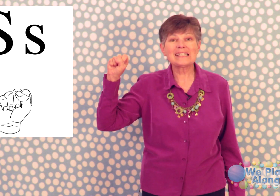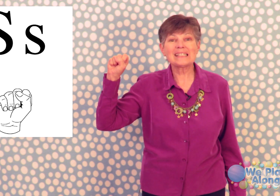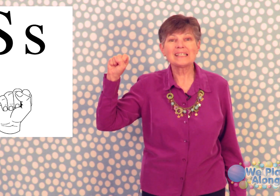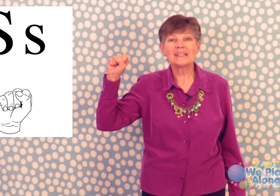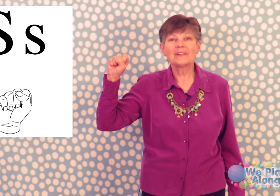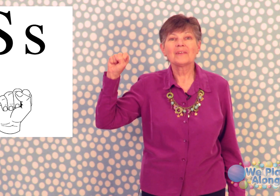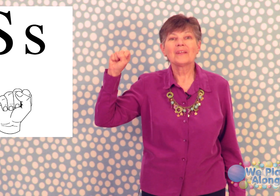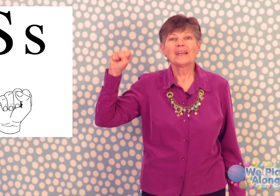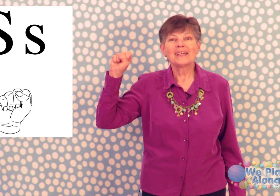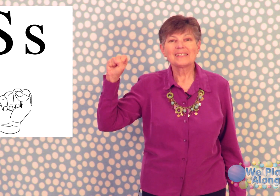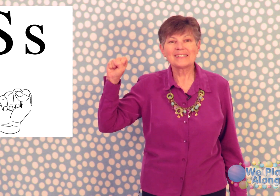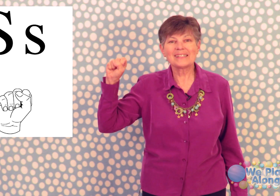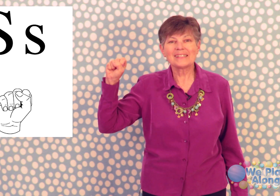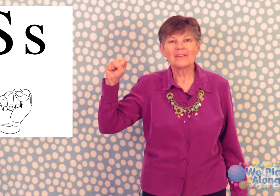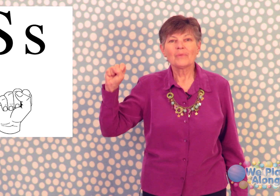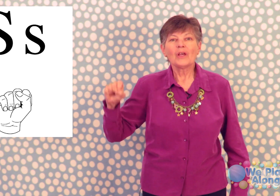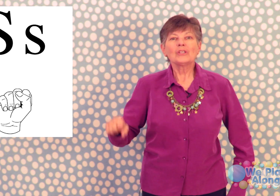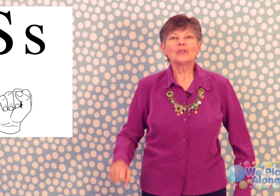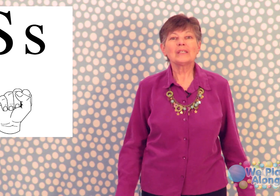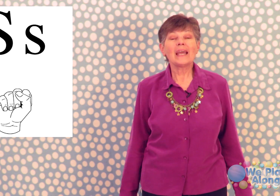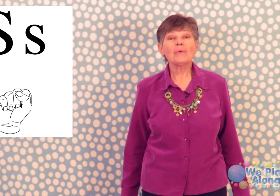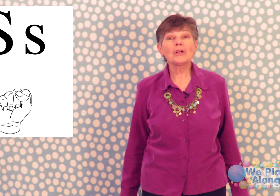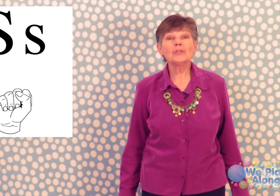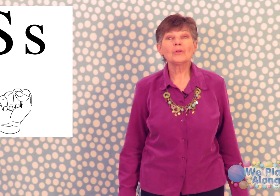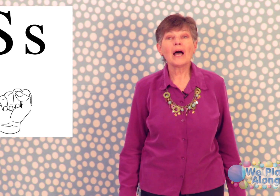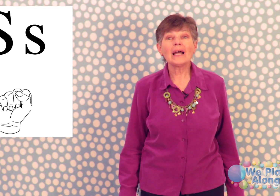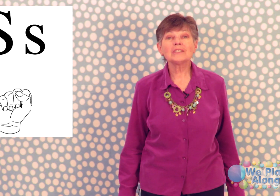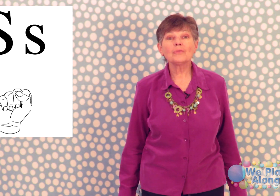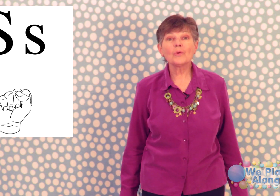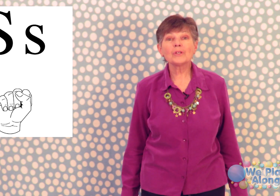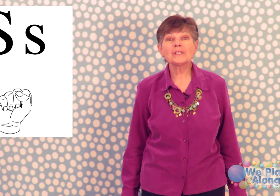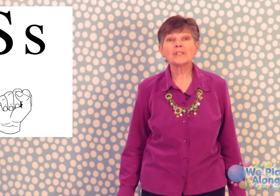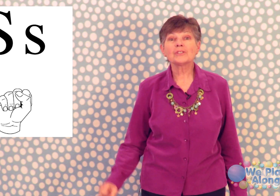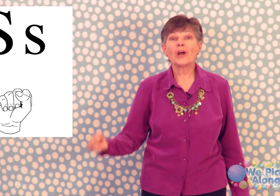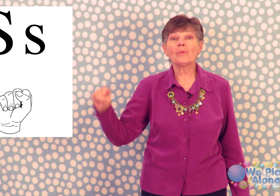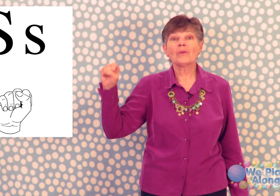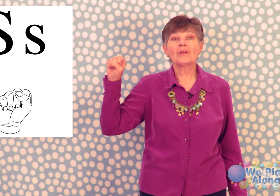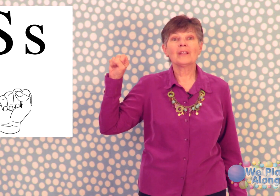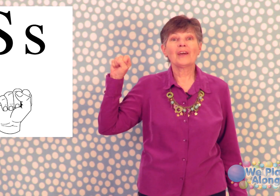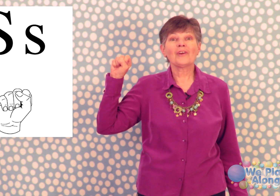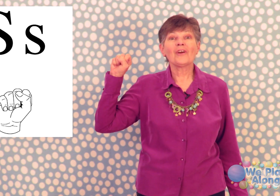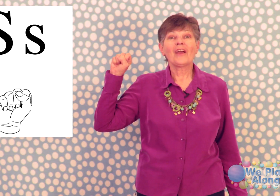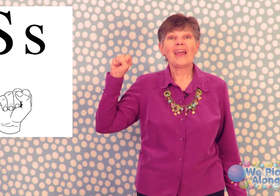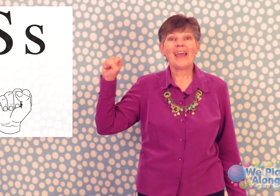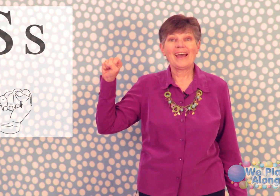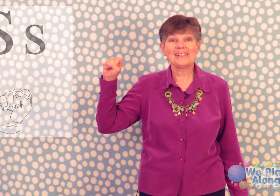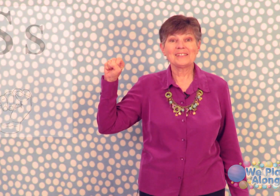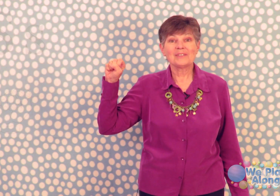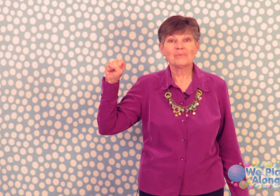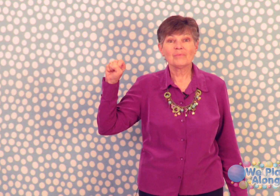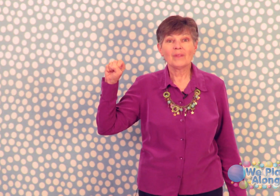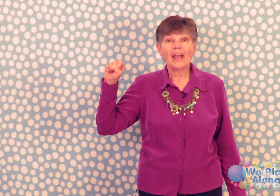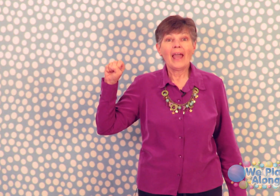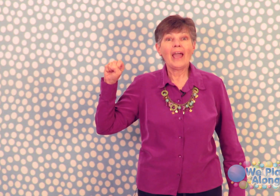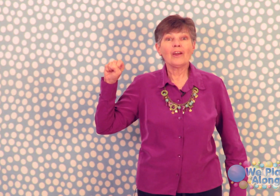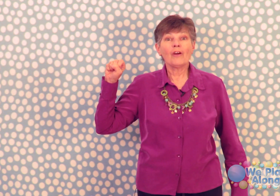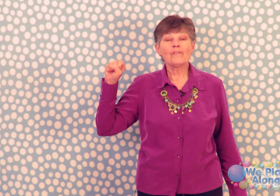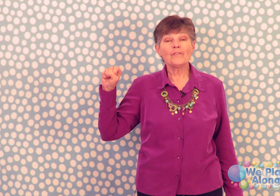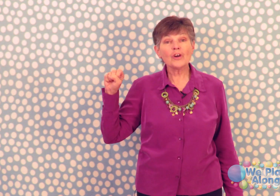S, S. So today we're going to do lots of words that start with the letter S. And our